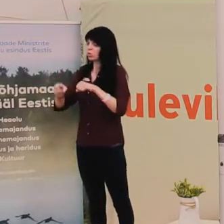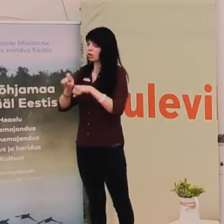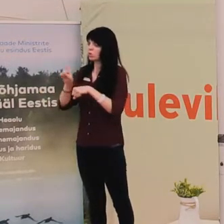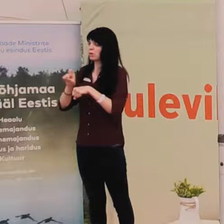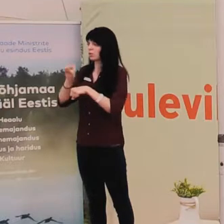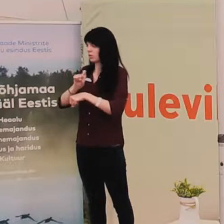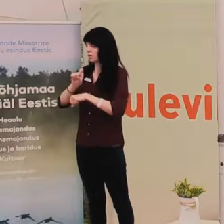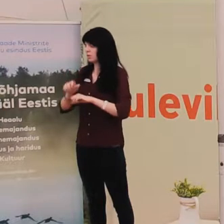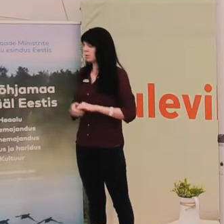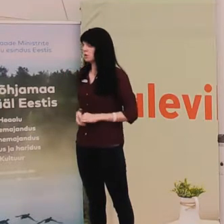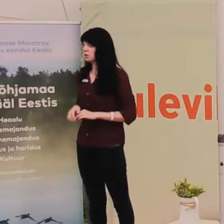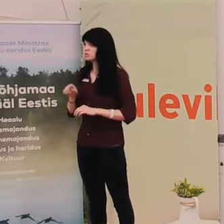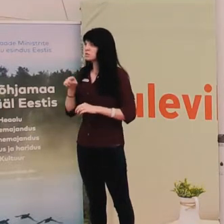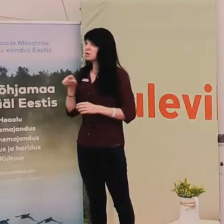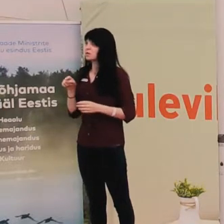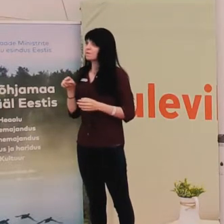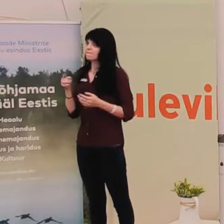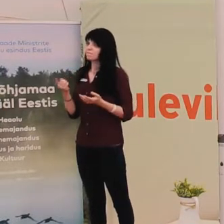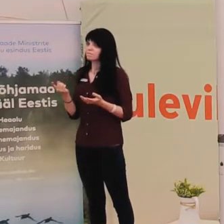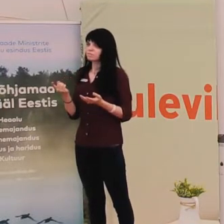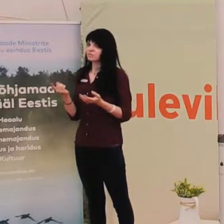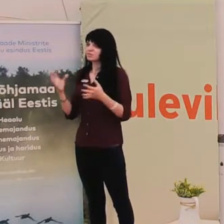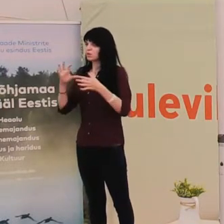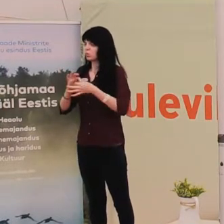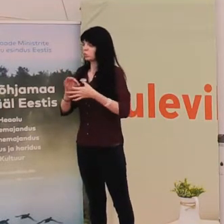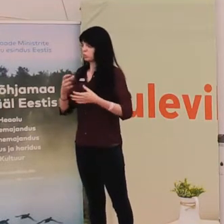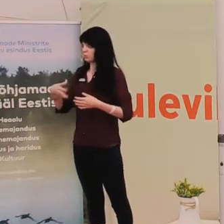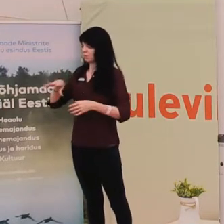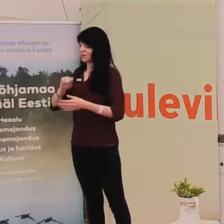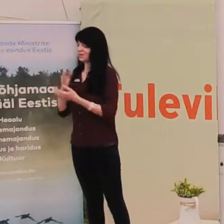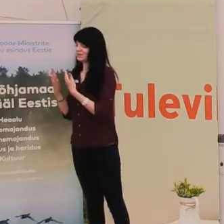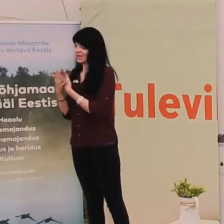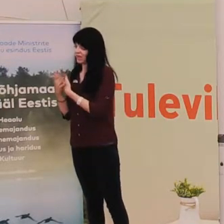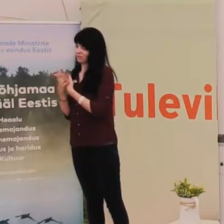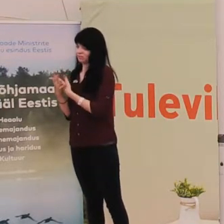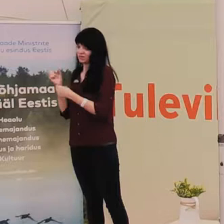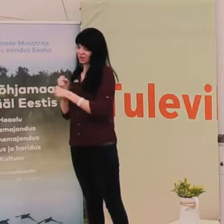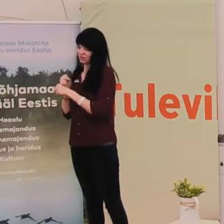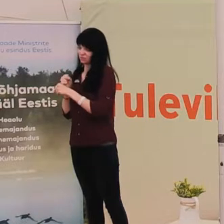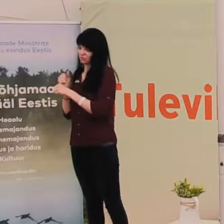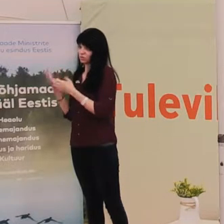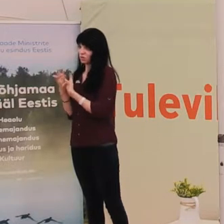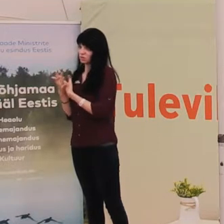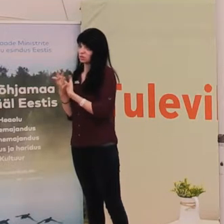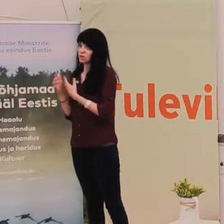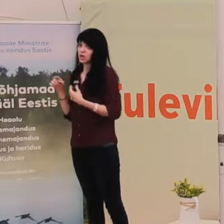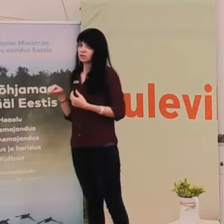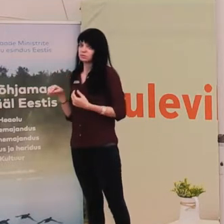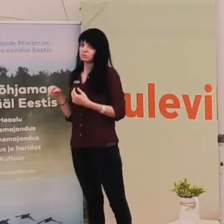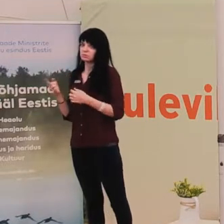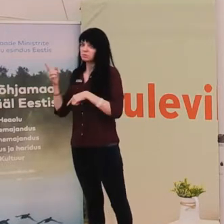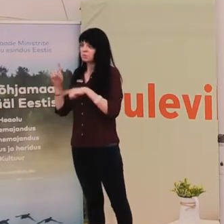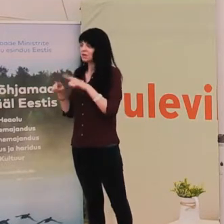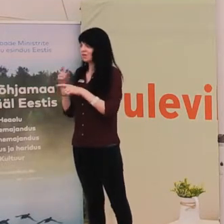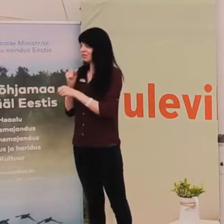this is really to do with the activities we do. I mean, all activities that we are doing have some footprint. Of course, some activities are